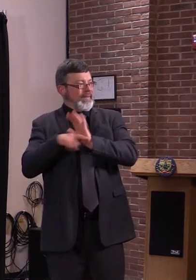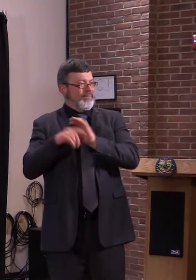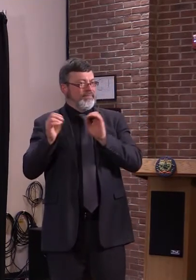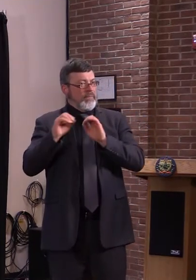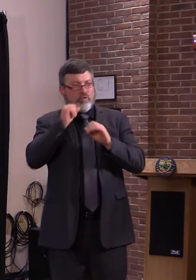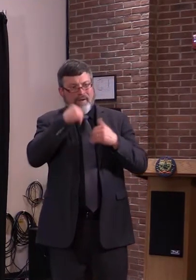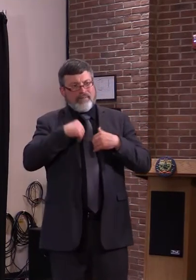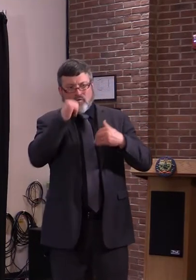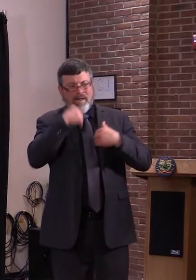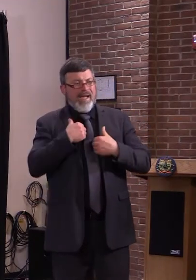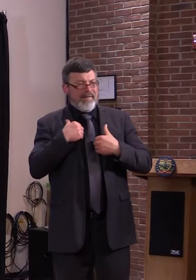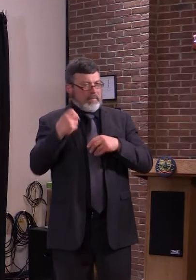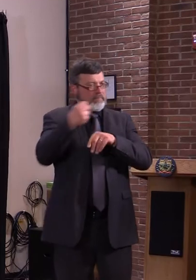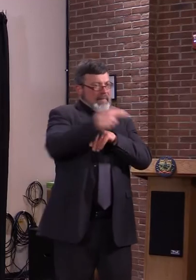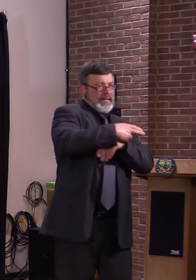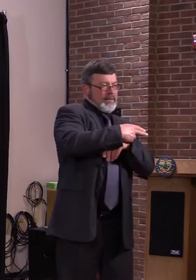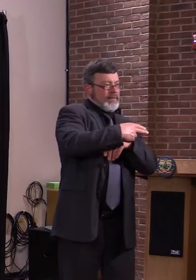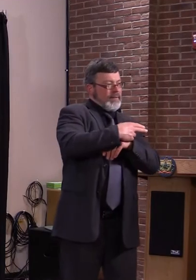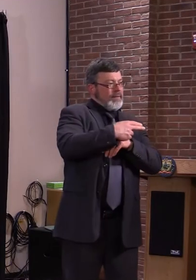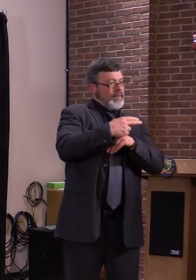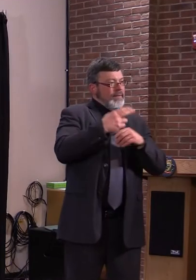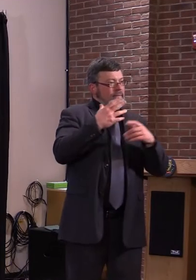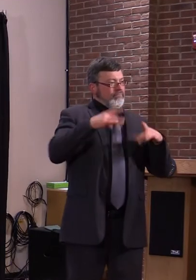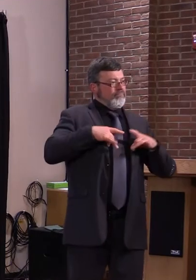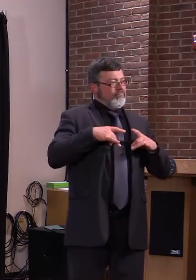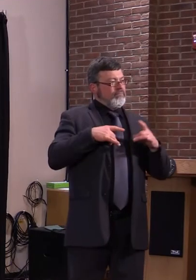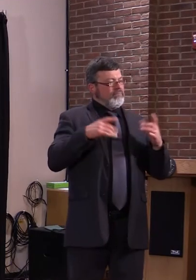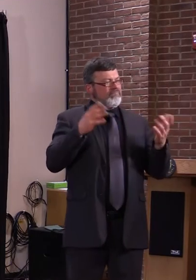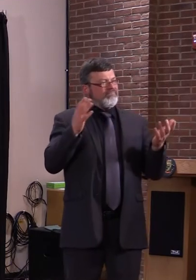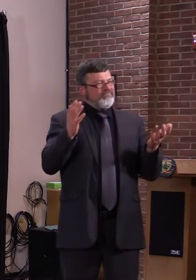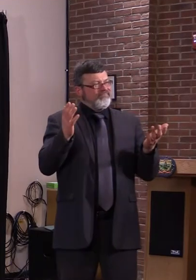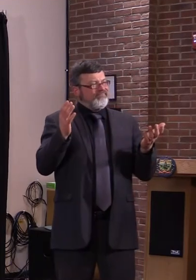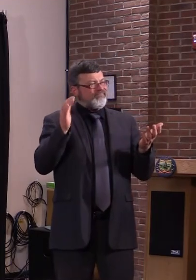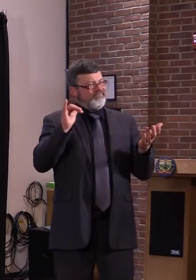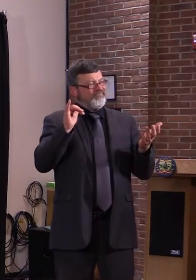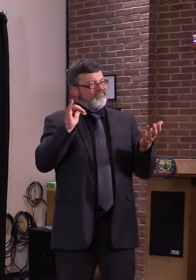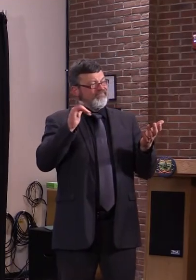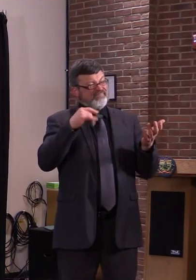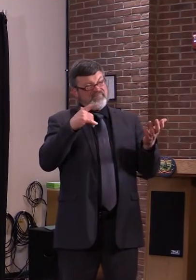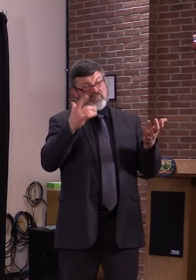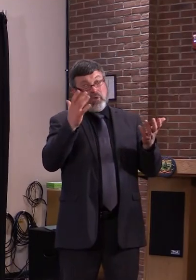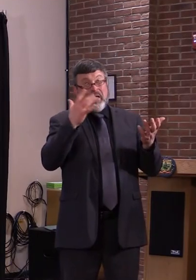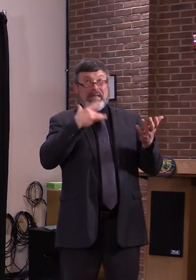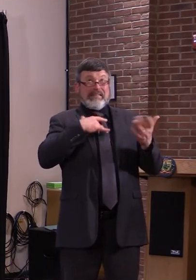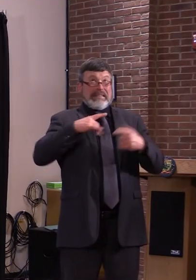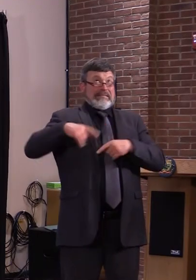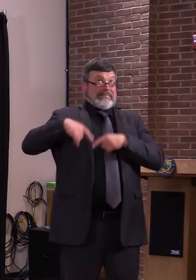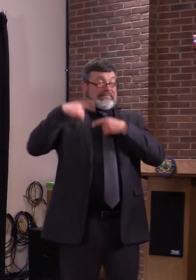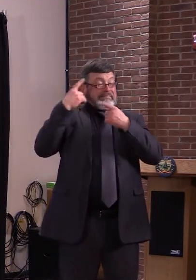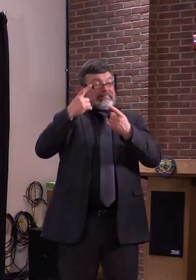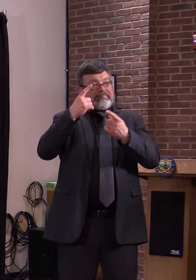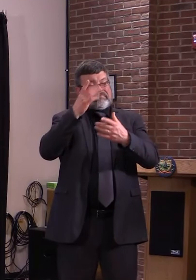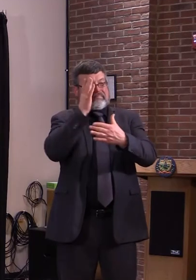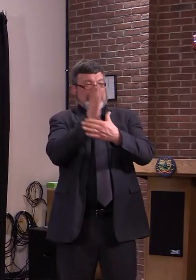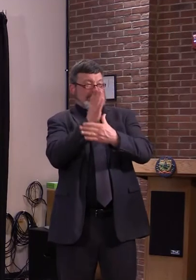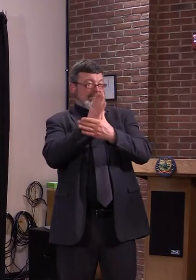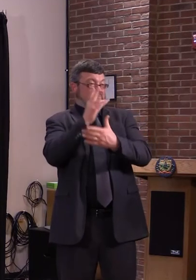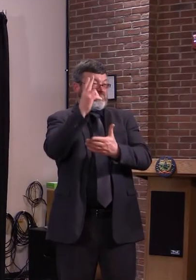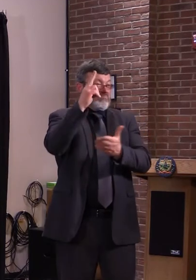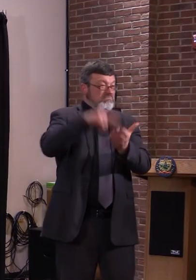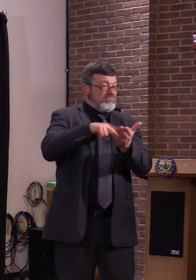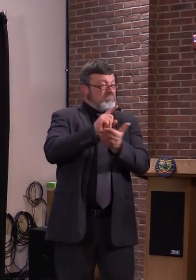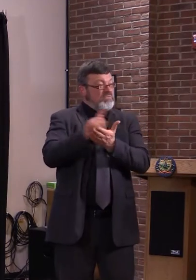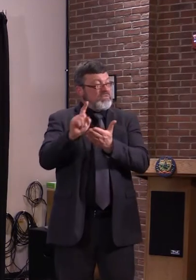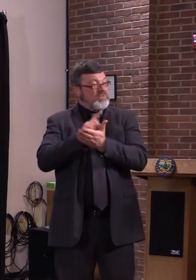out to 1,000 or 2,000 a week, that doesn't account for all of the home testing we think is being done. That's